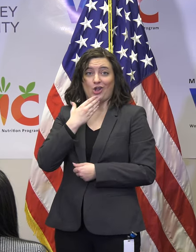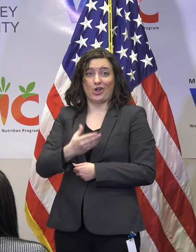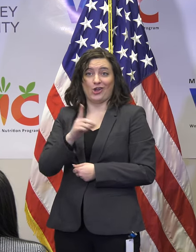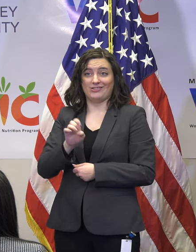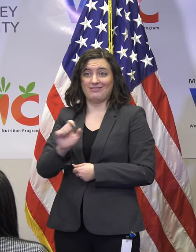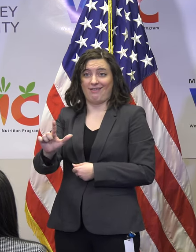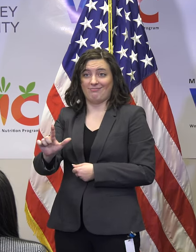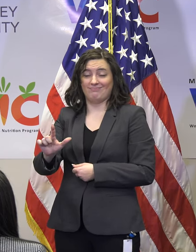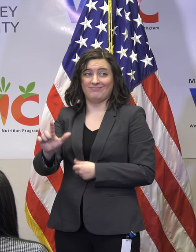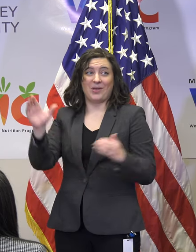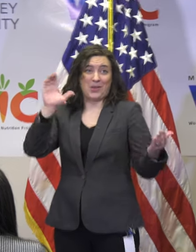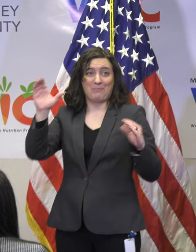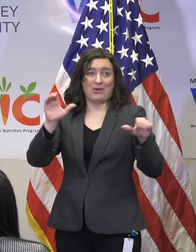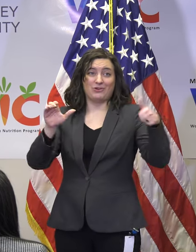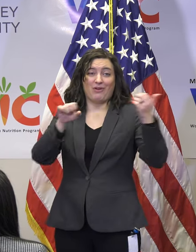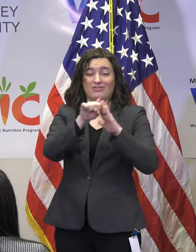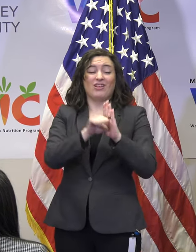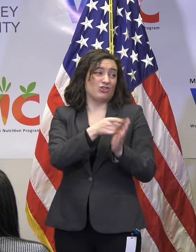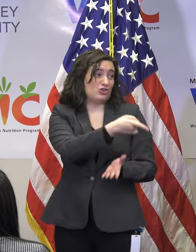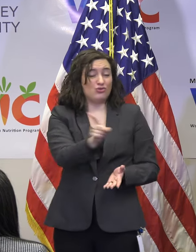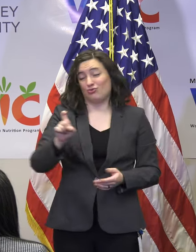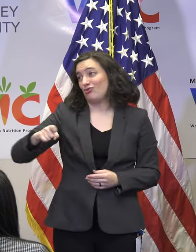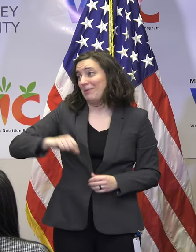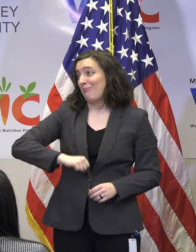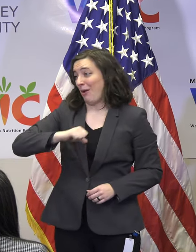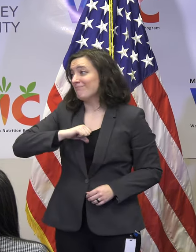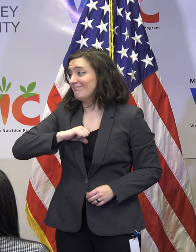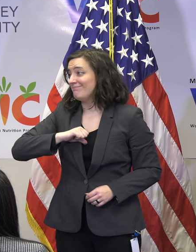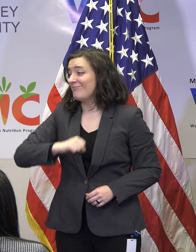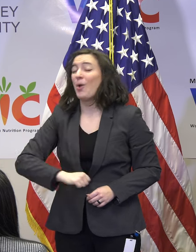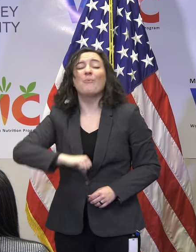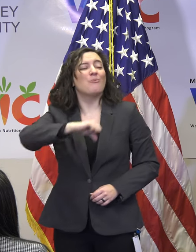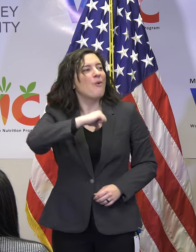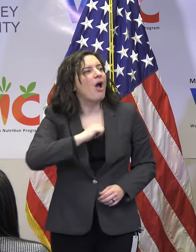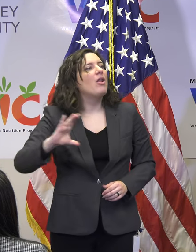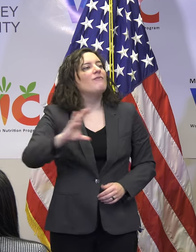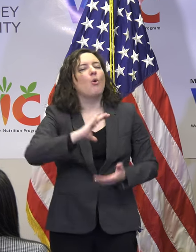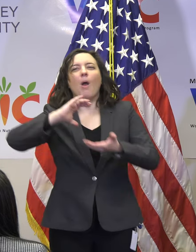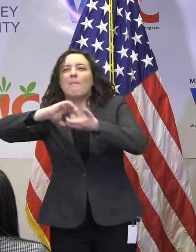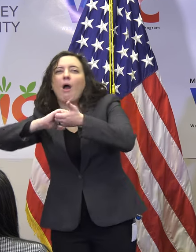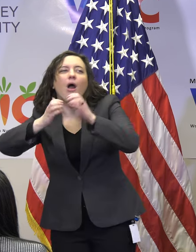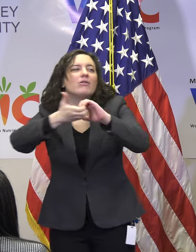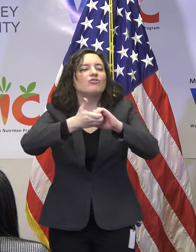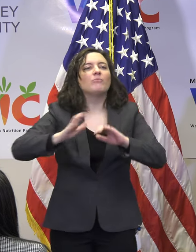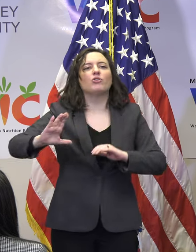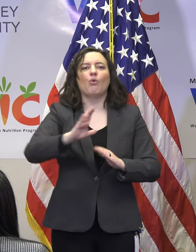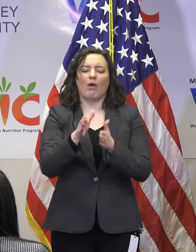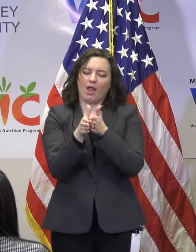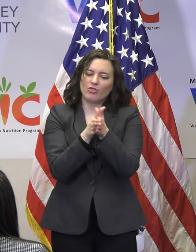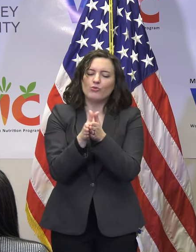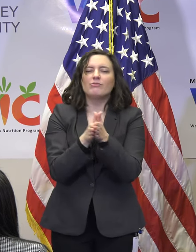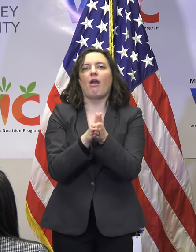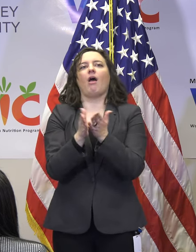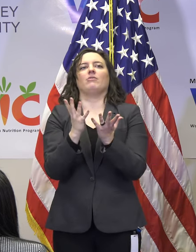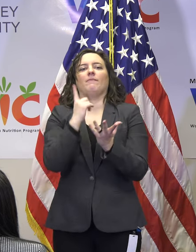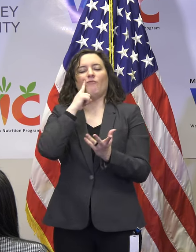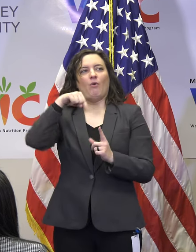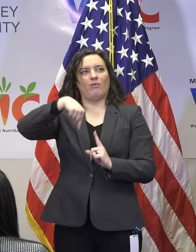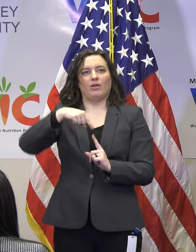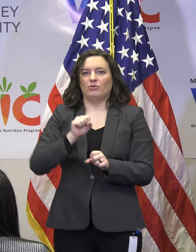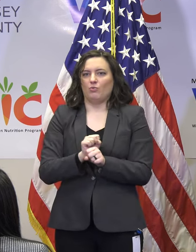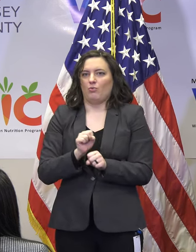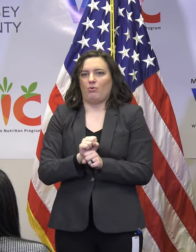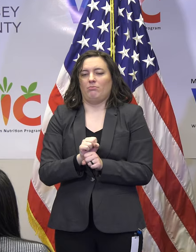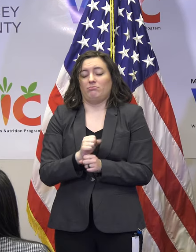you should definitely be proud of it, and certainly be proud of the partnerships and the enthusiasm and the passion that people bring to their work. It's